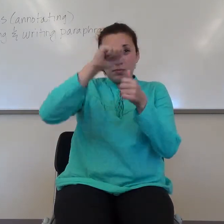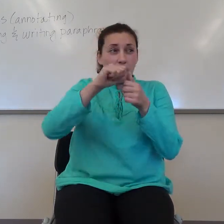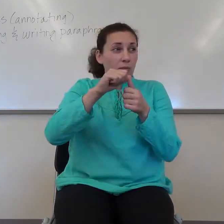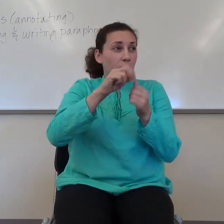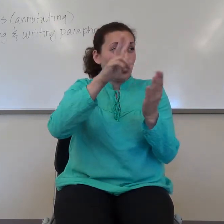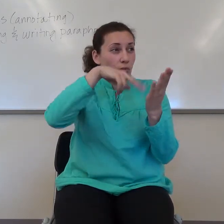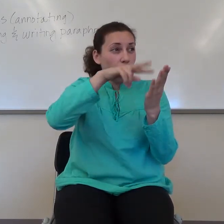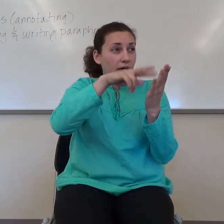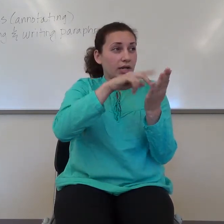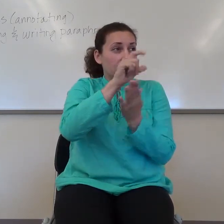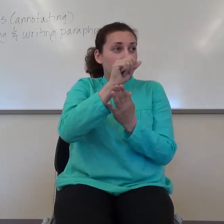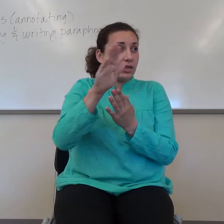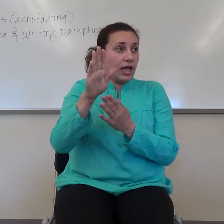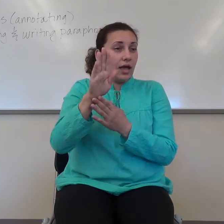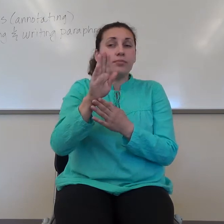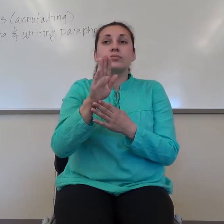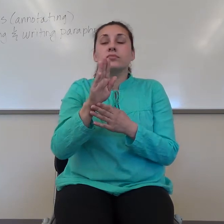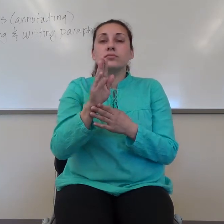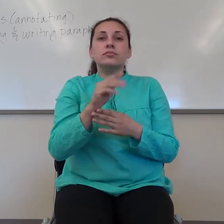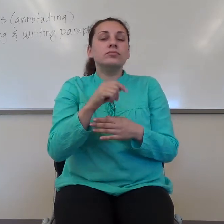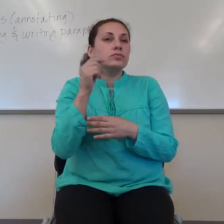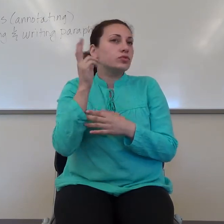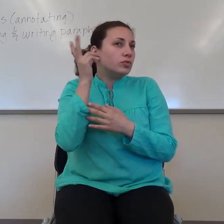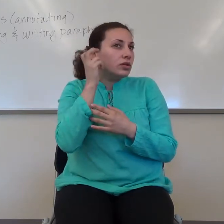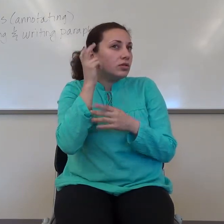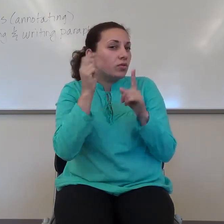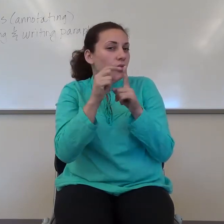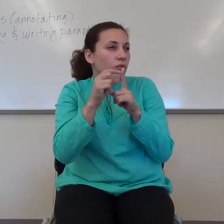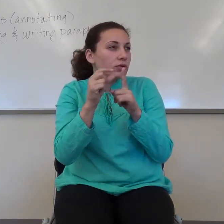Norton was talking about. Some words you can, like that